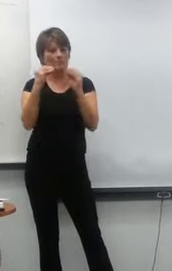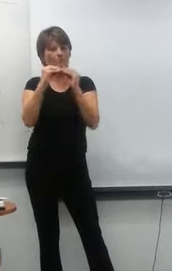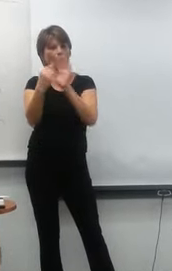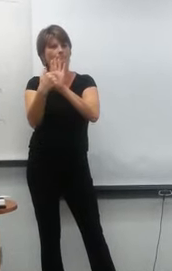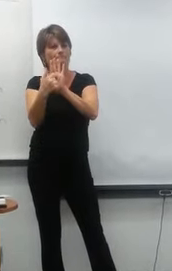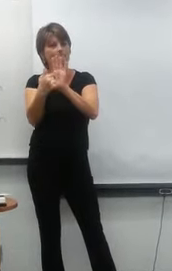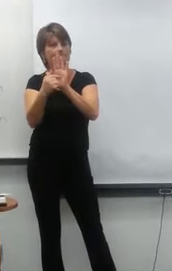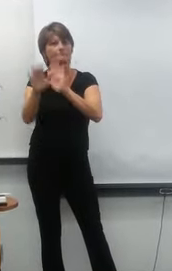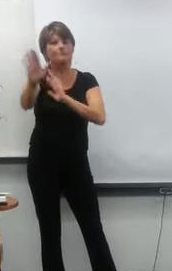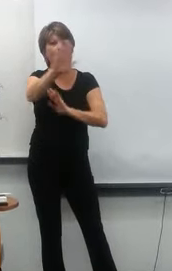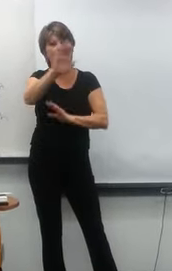skills, your paper,